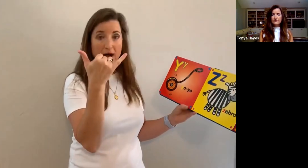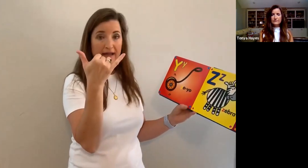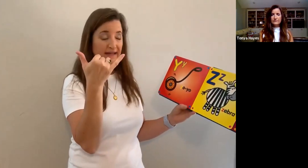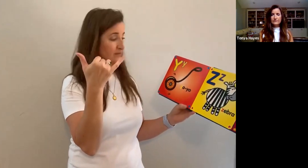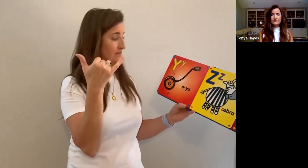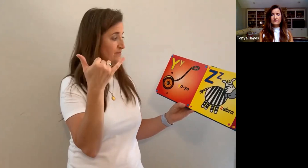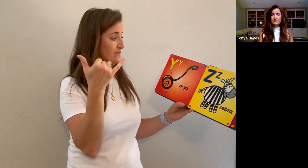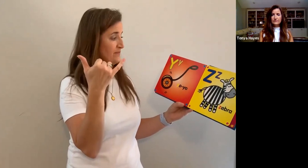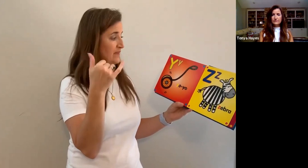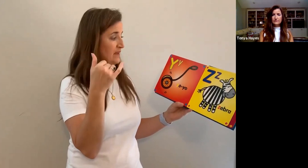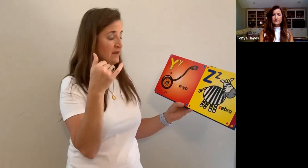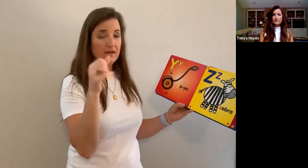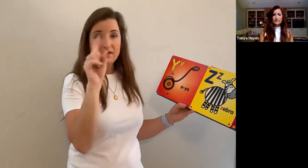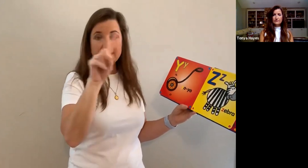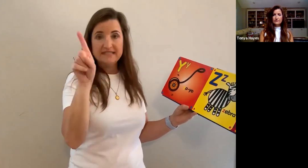Y,